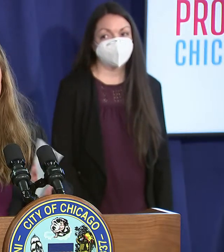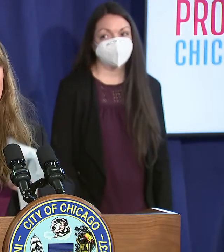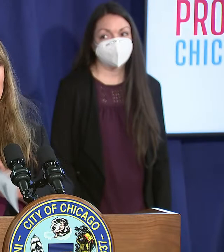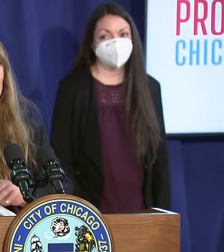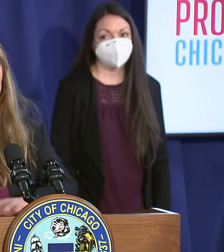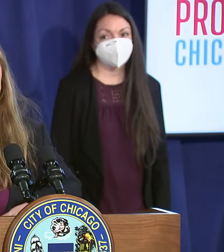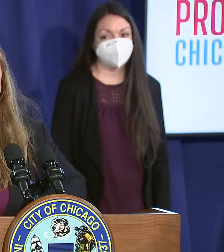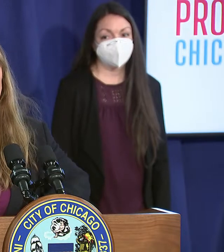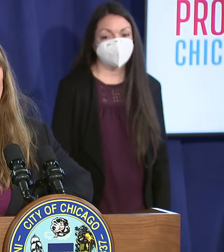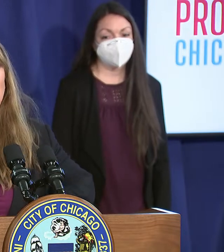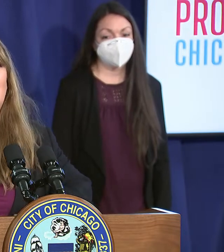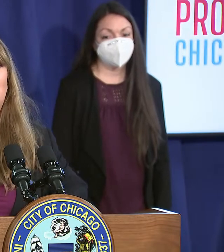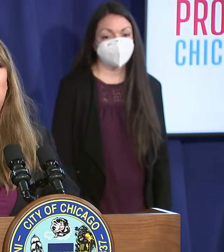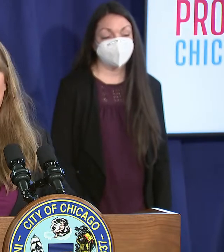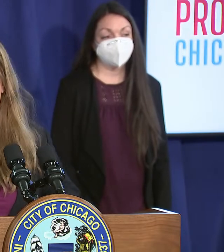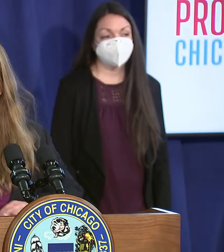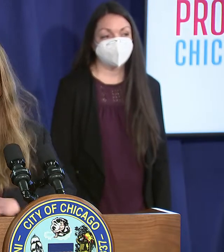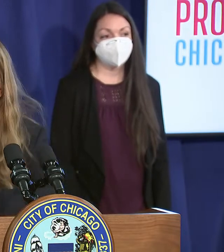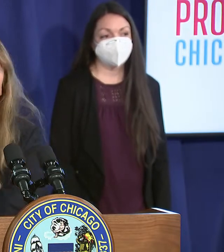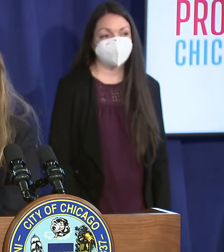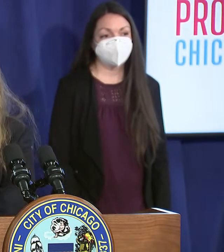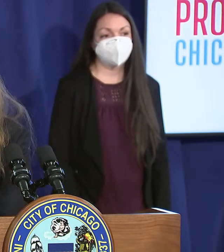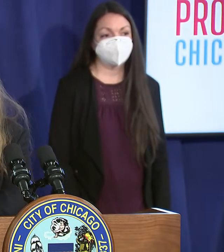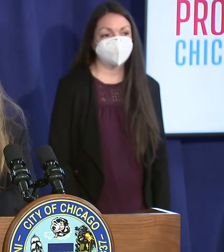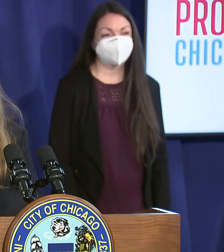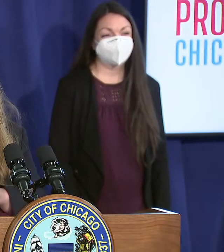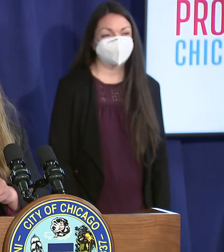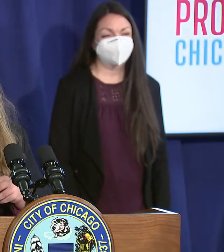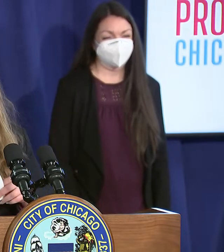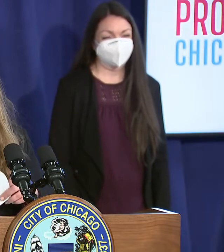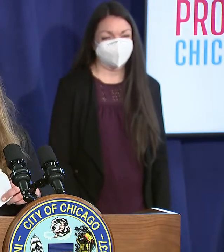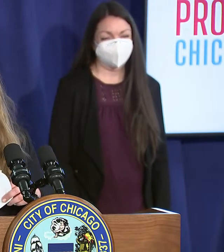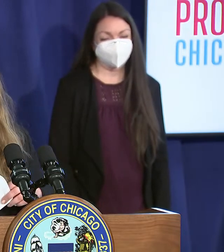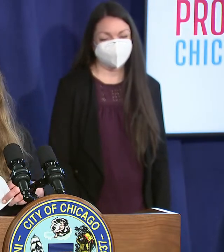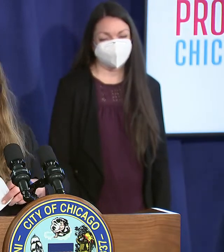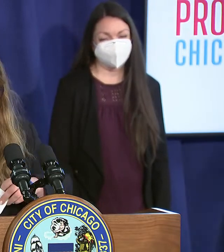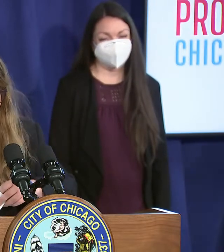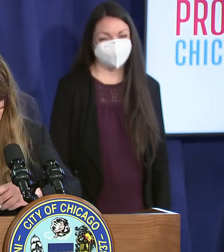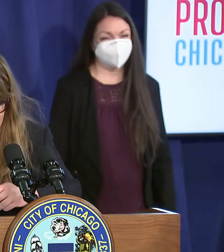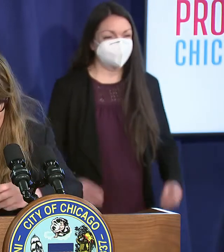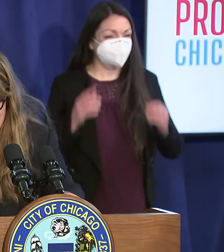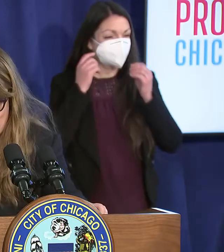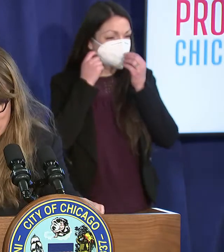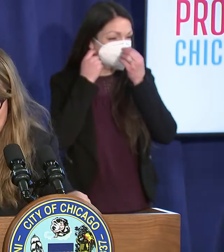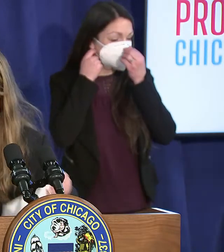Chicago. Y le devuelvo el micrófono a la doctora Arwady. I give back the mic to Dr. Arwady.